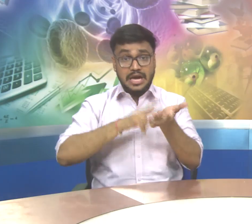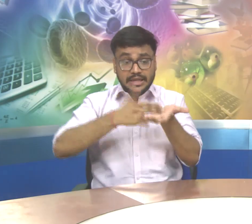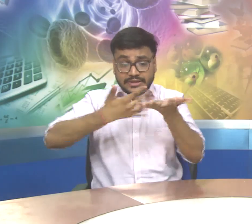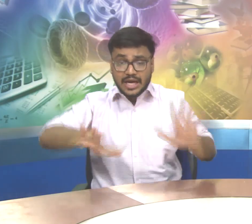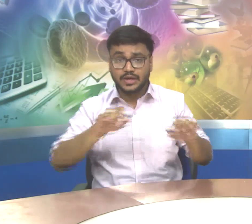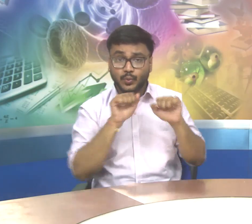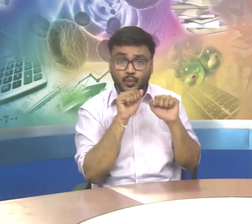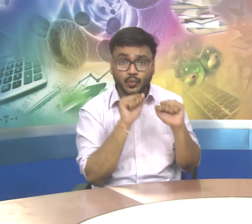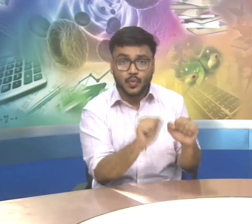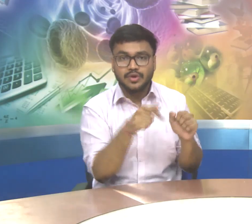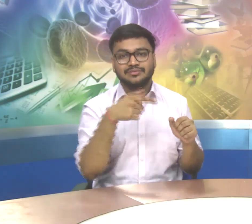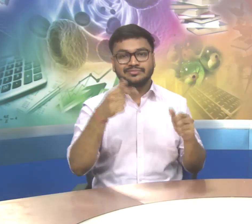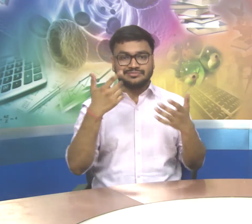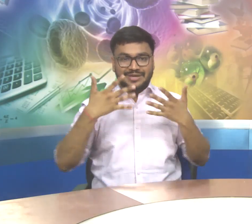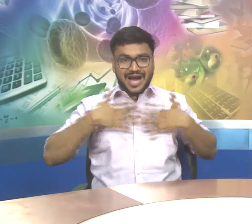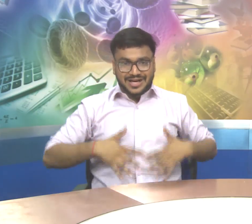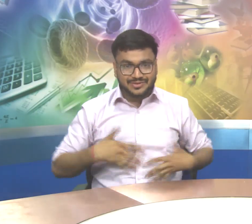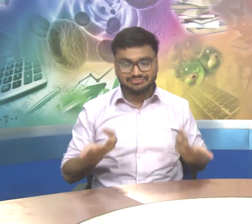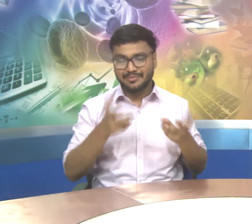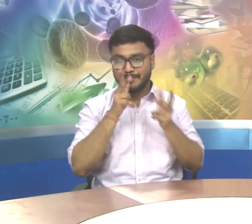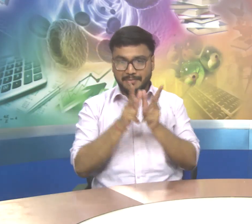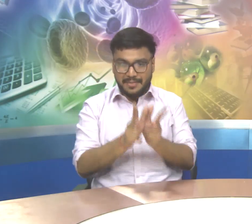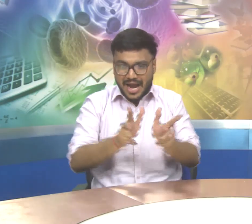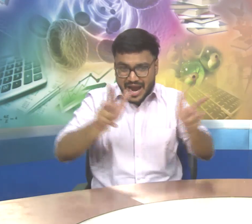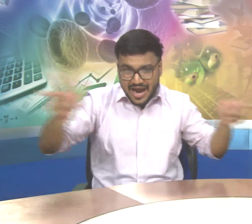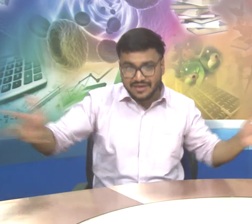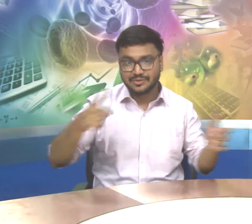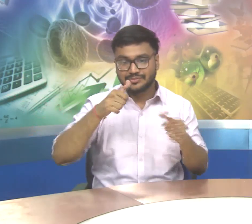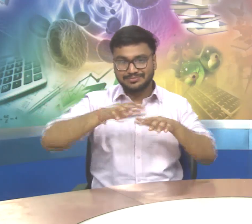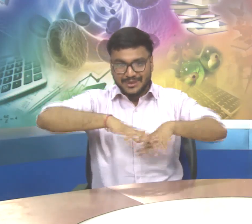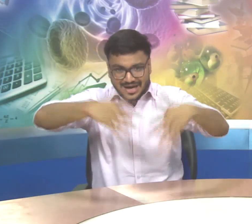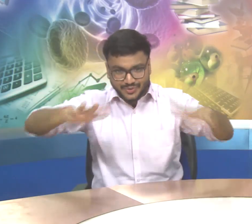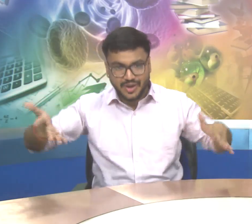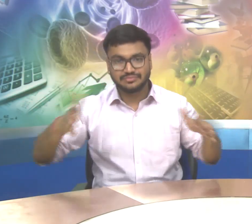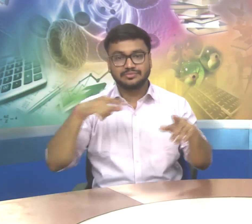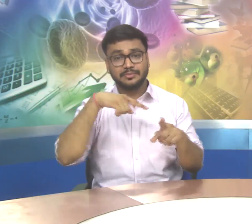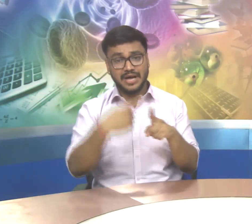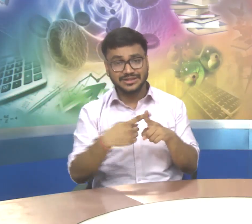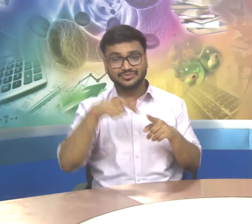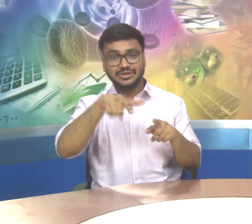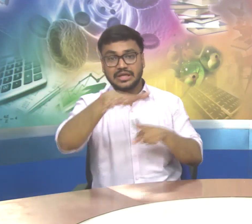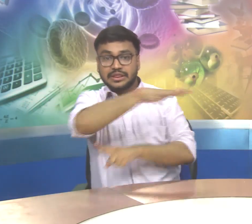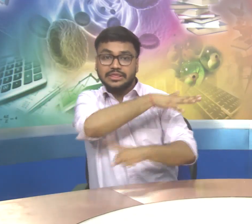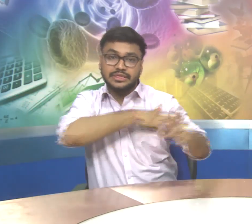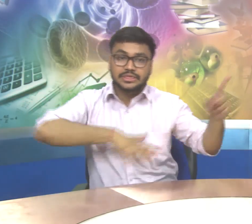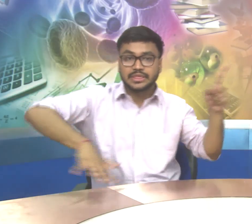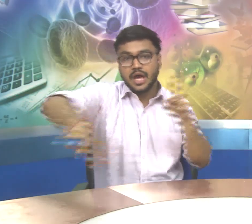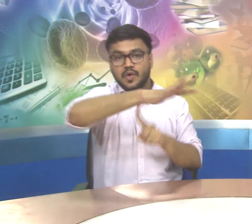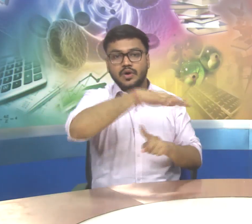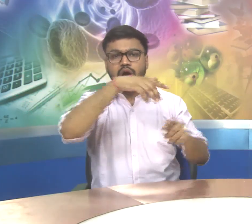Next is water. The natural water bodies include ocean, seas